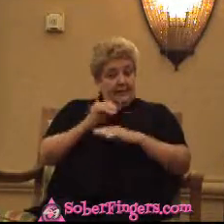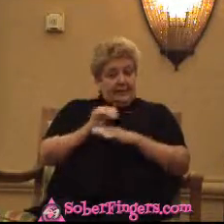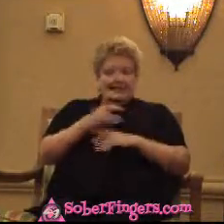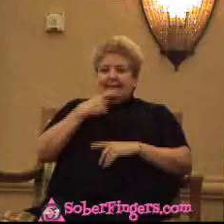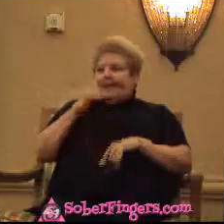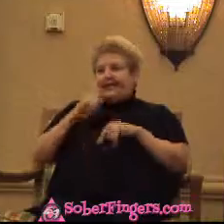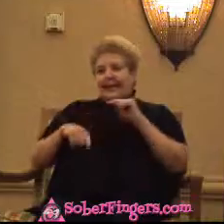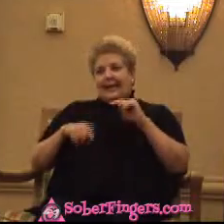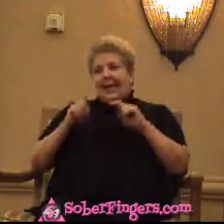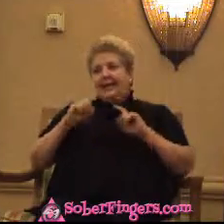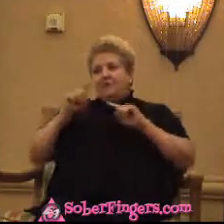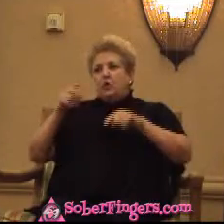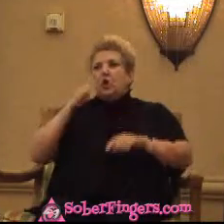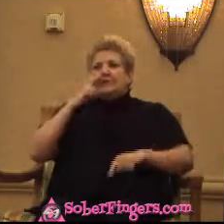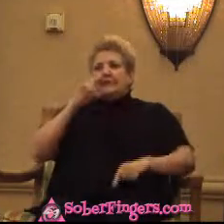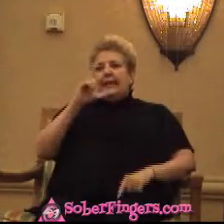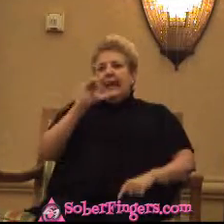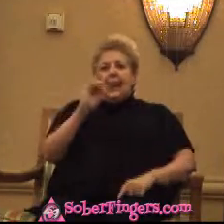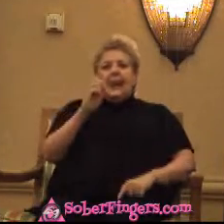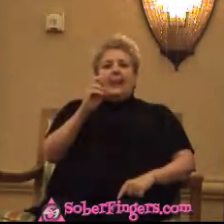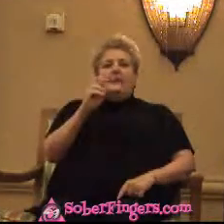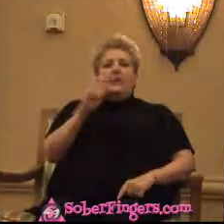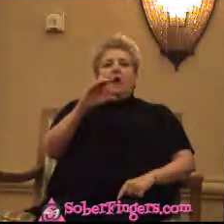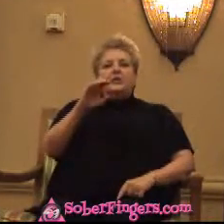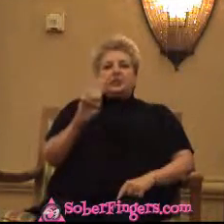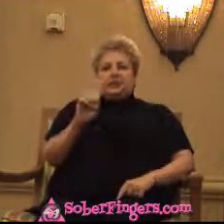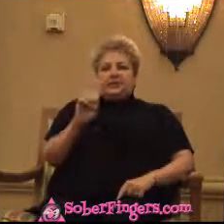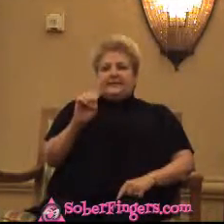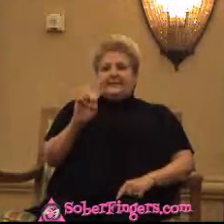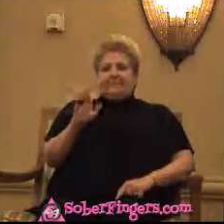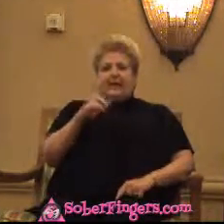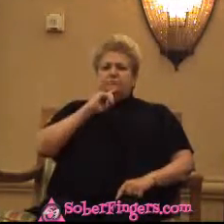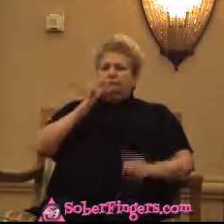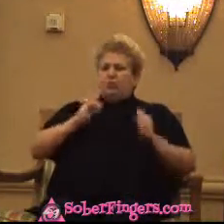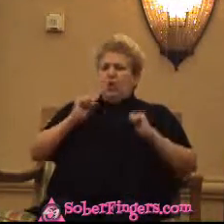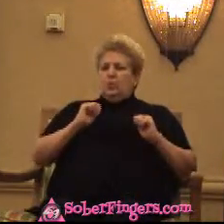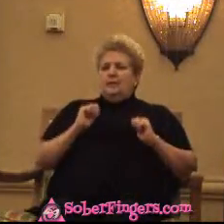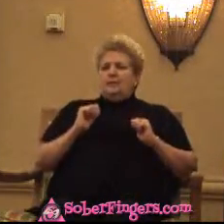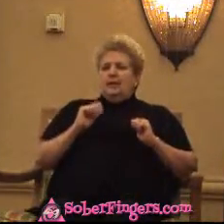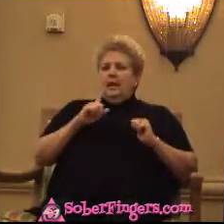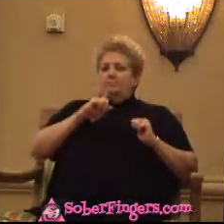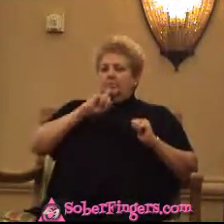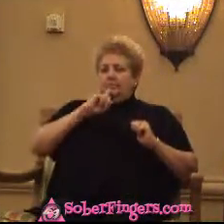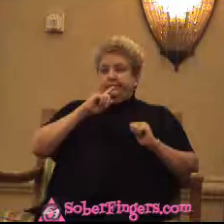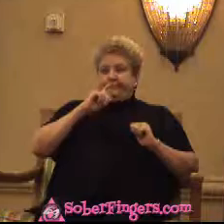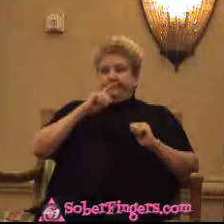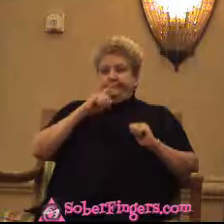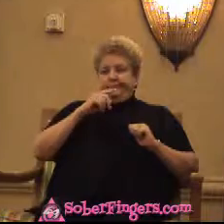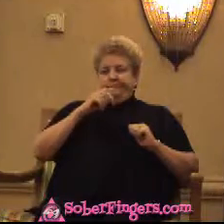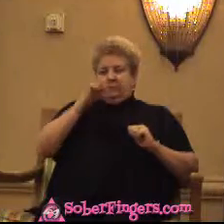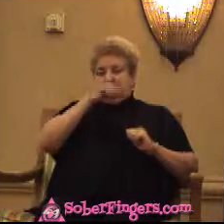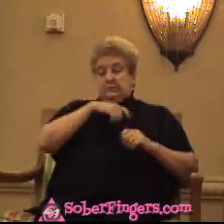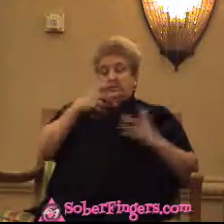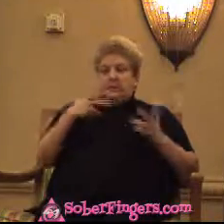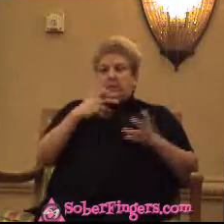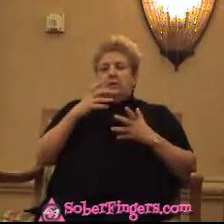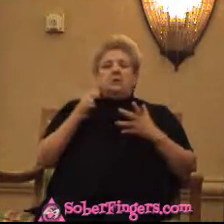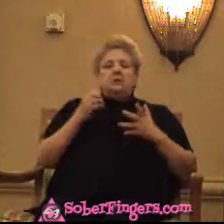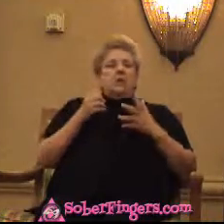I'll catch you some other time. You know? I mean, I was really motivated. And so she said, well, there's one tomorrow night.